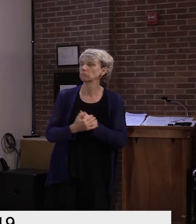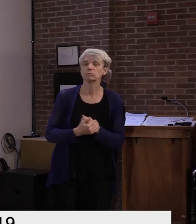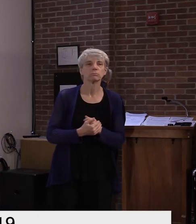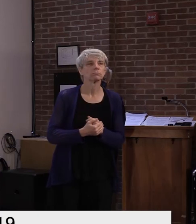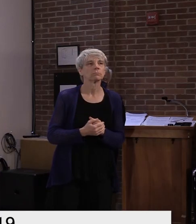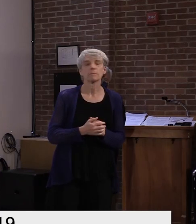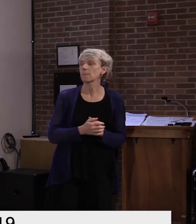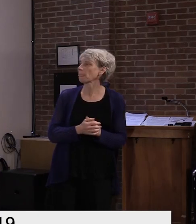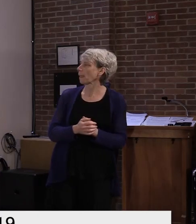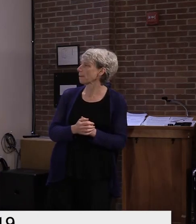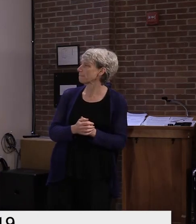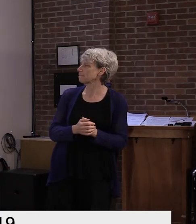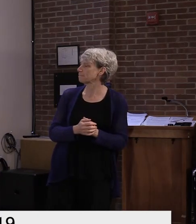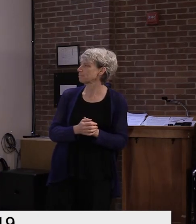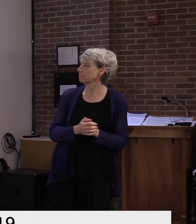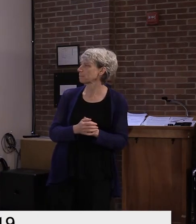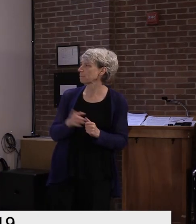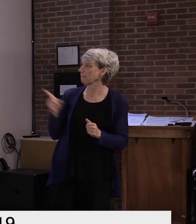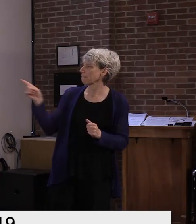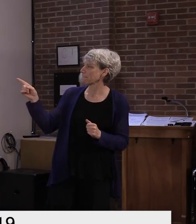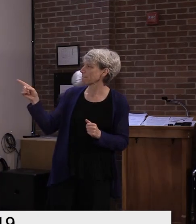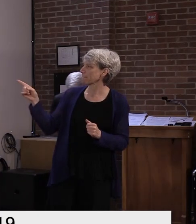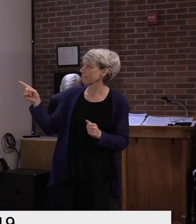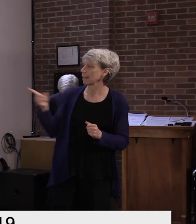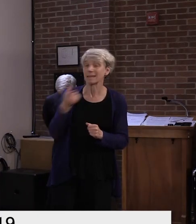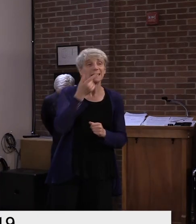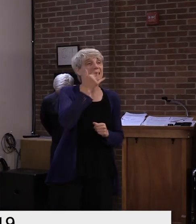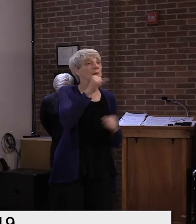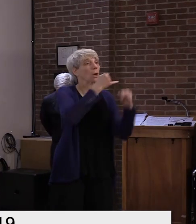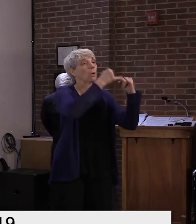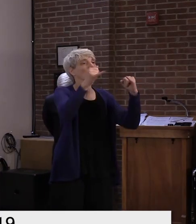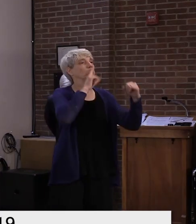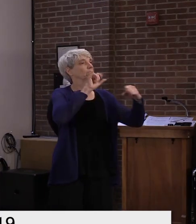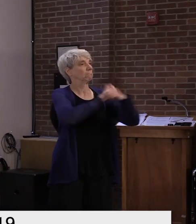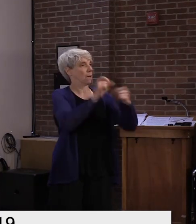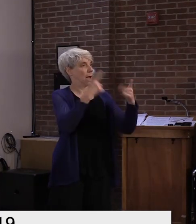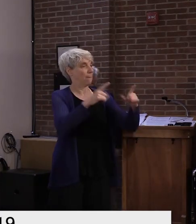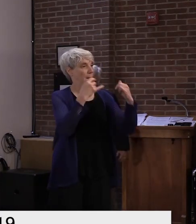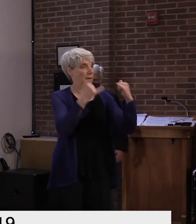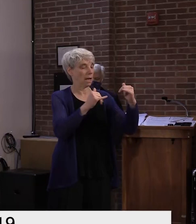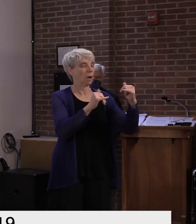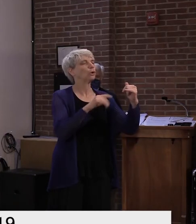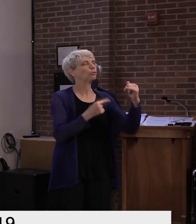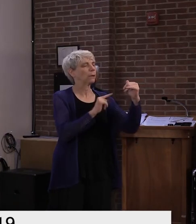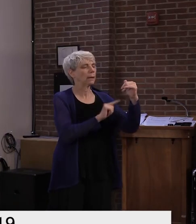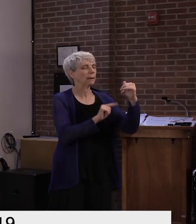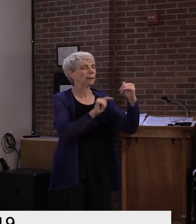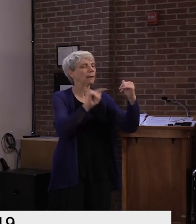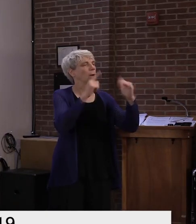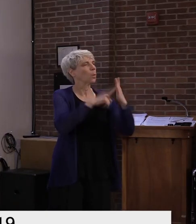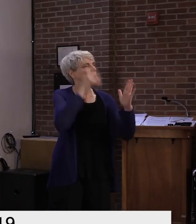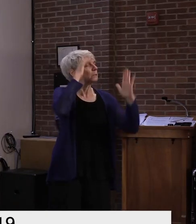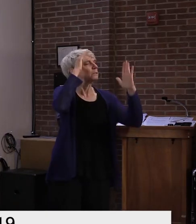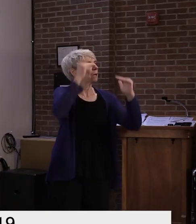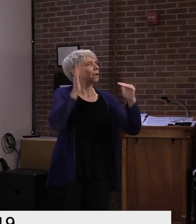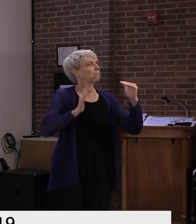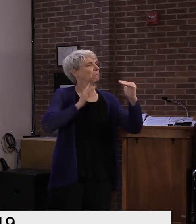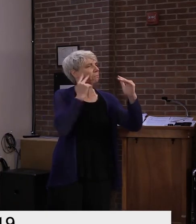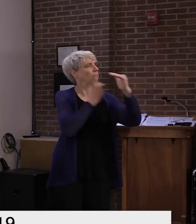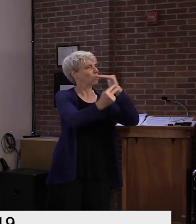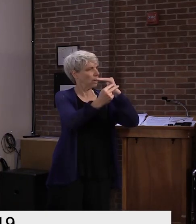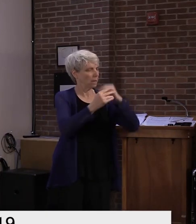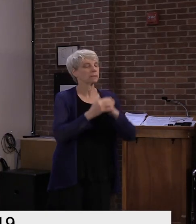forecasting. Again, I think we talked about last week how the forecasting showed a slight uptick in cases. And we